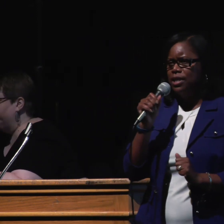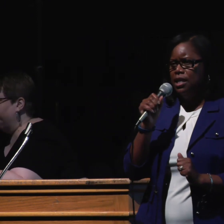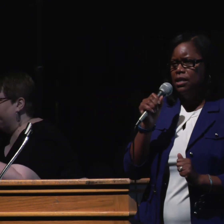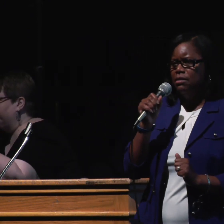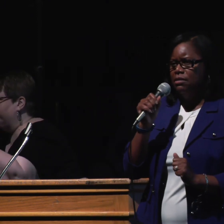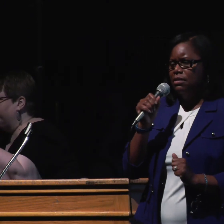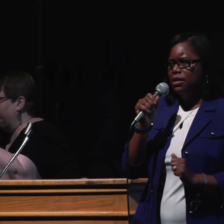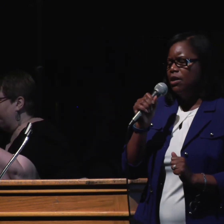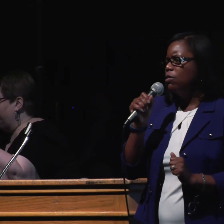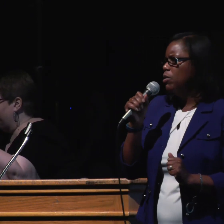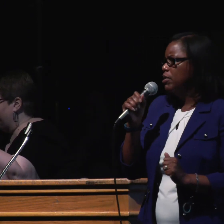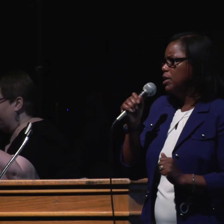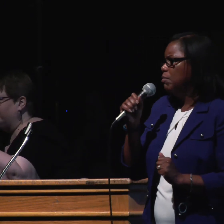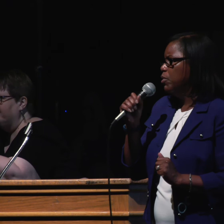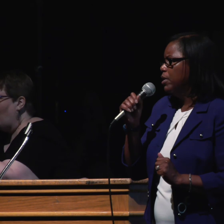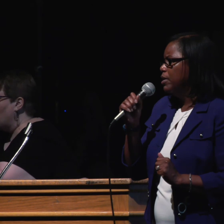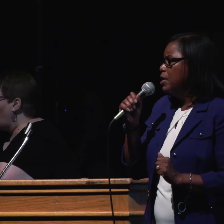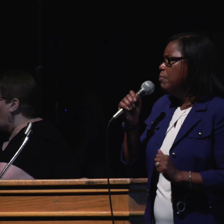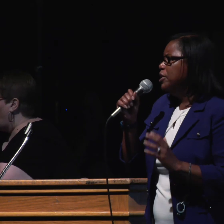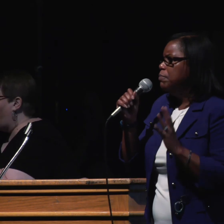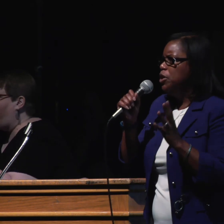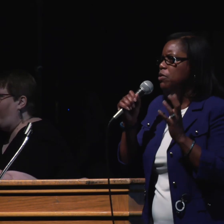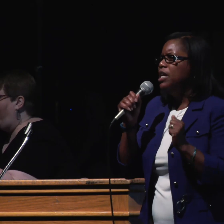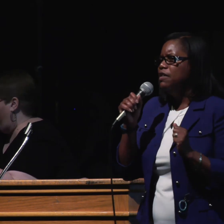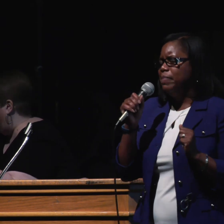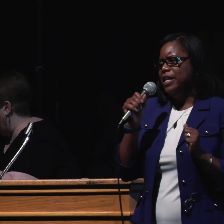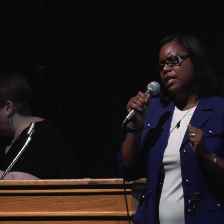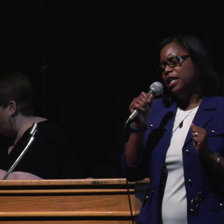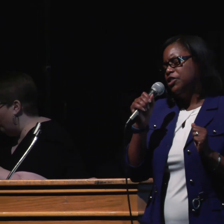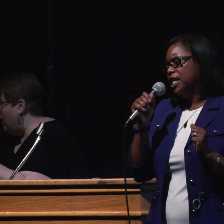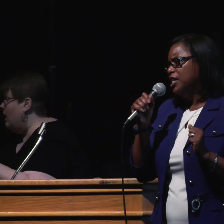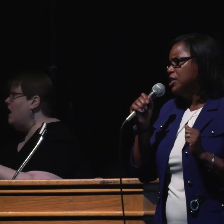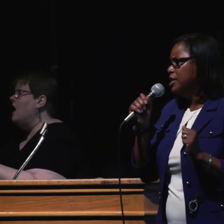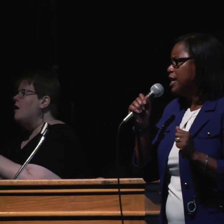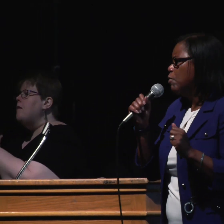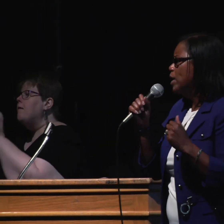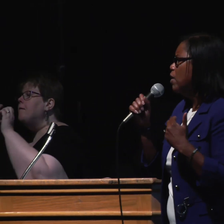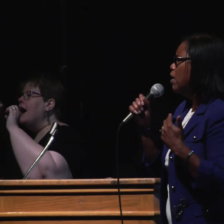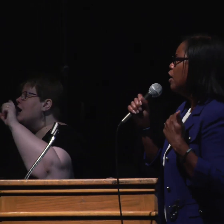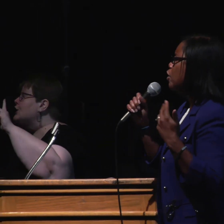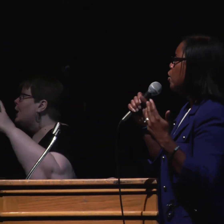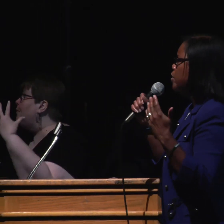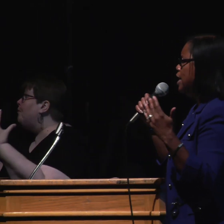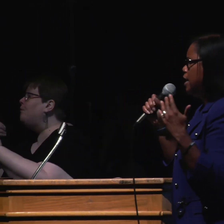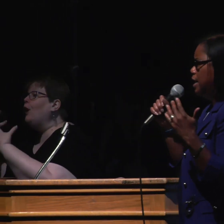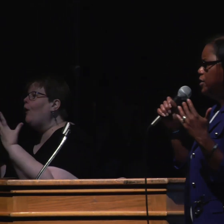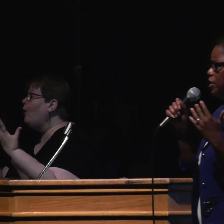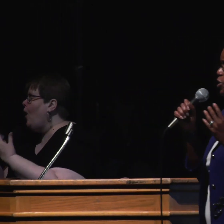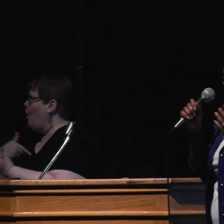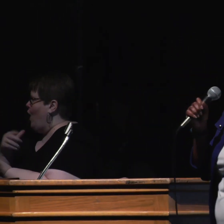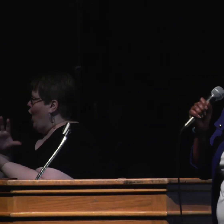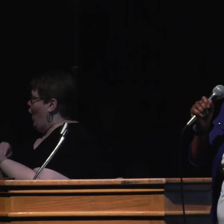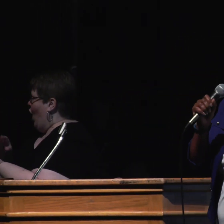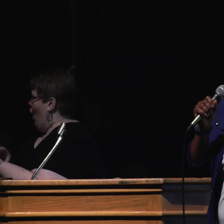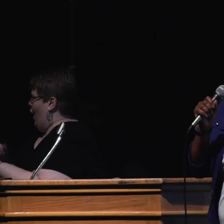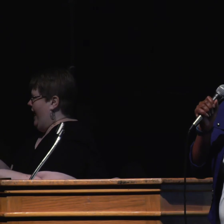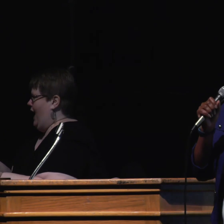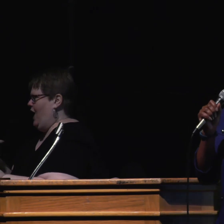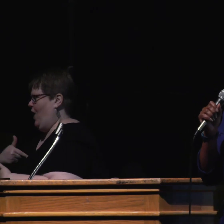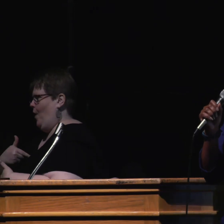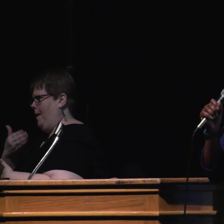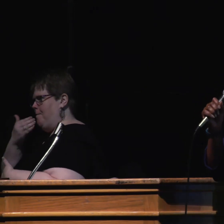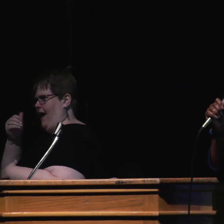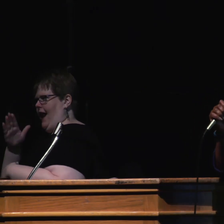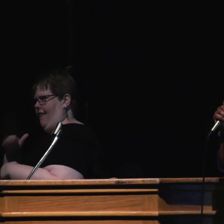are outdated. They don't work anymore. But the beauty of being in education is that we are a learning institution. Where better